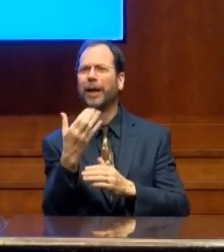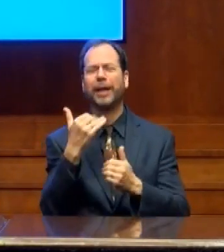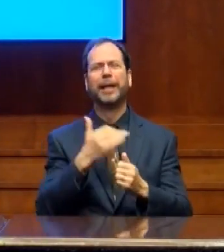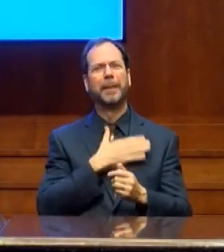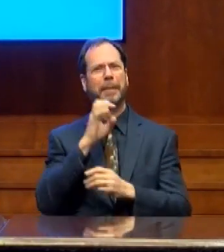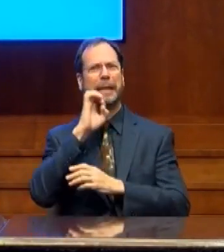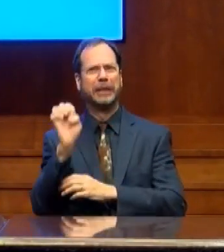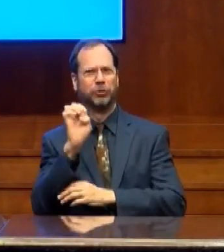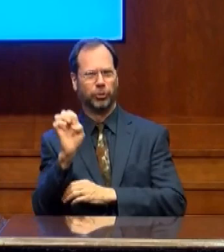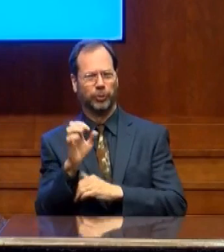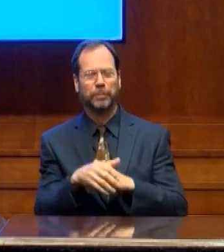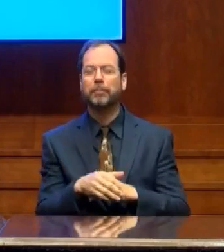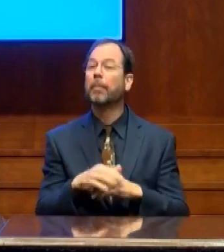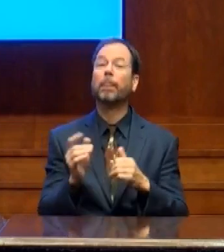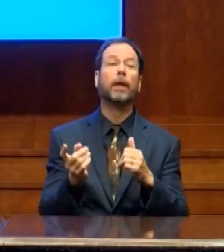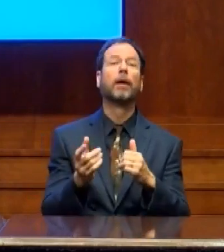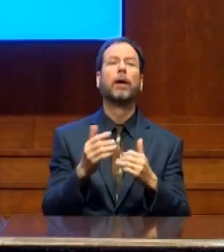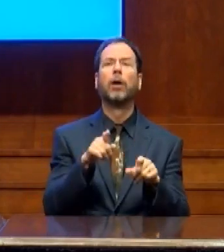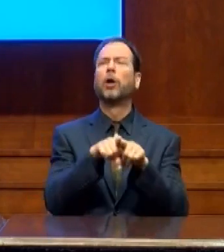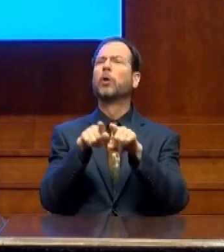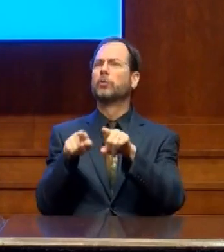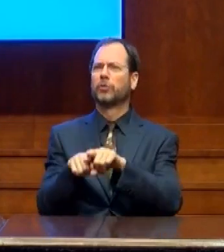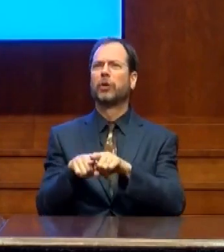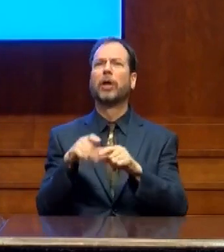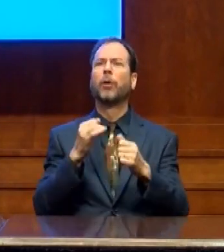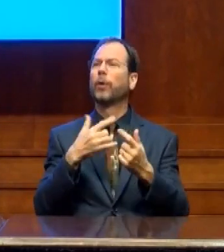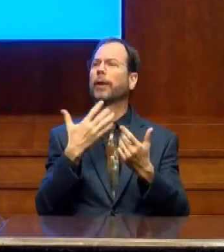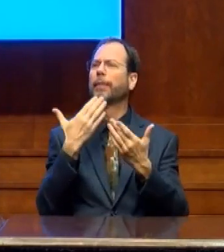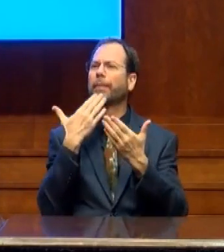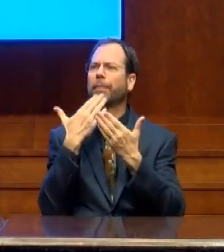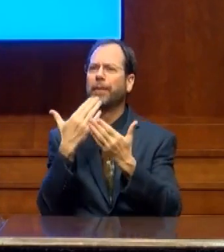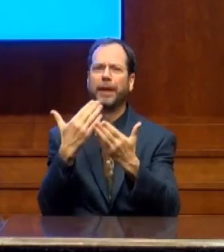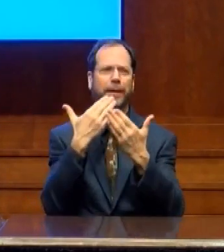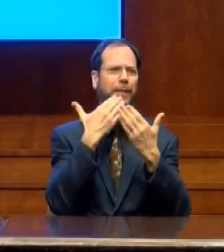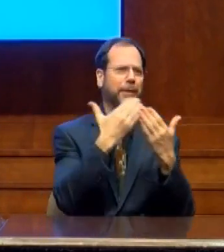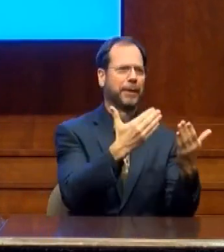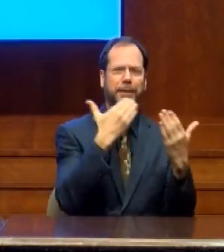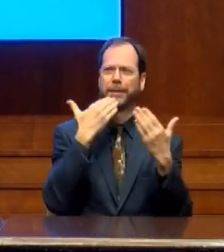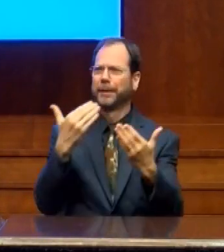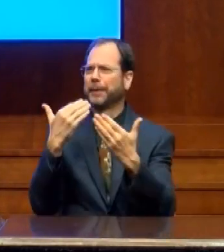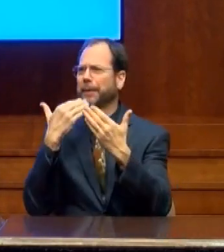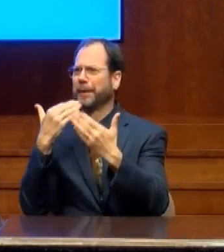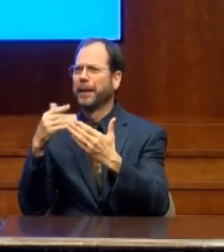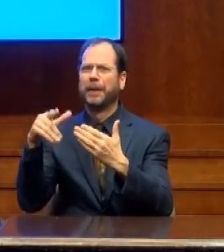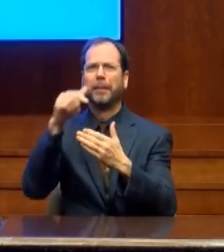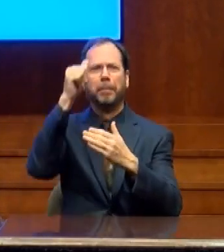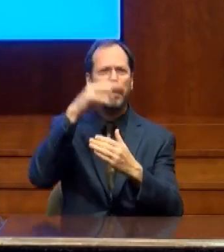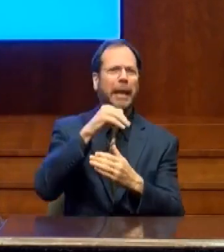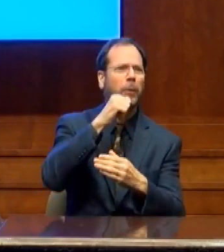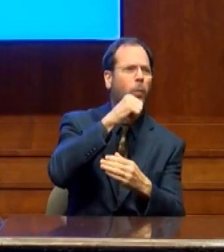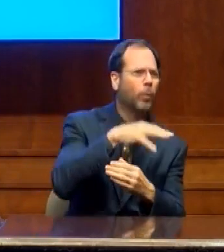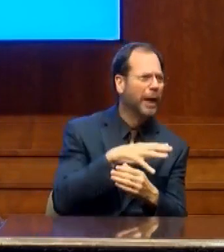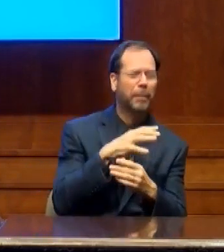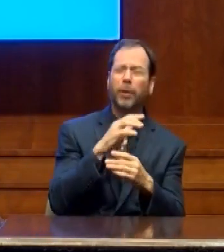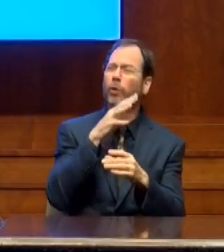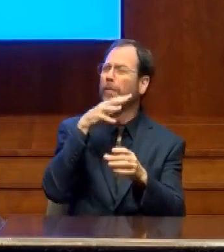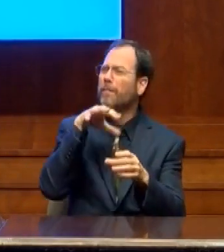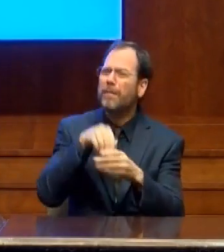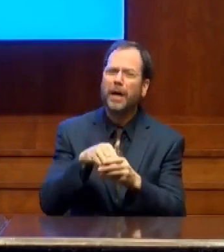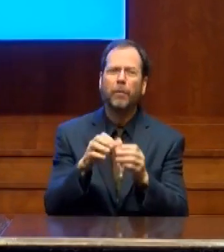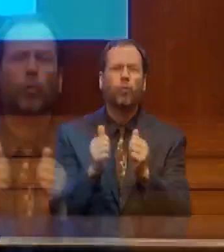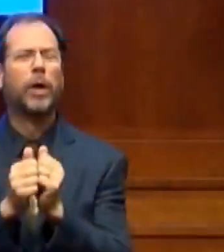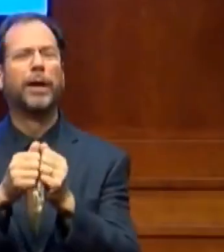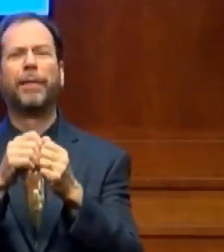leaders talking about the ongoing COVID-19 response for our state. So let's take a listen as this gets underway at the state capitol.